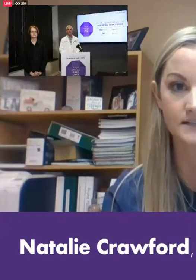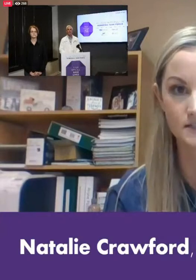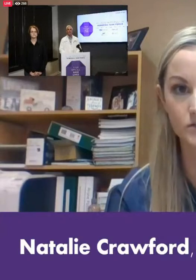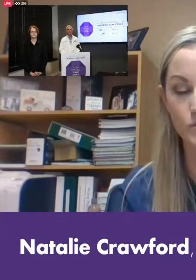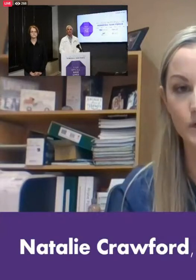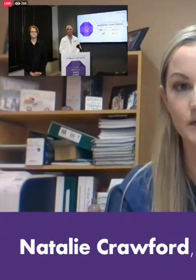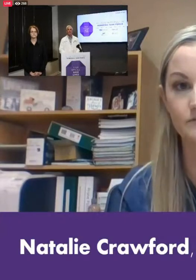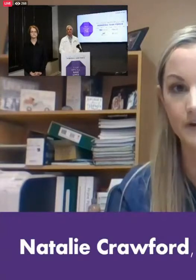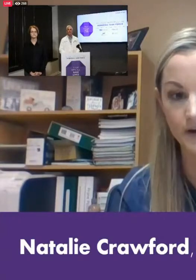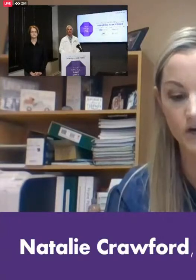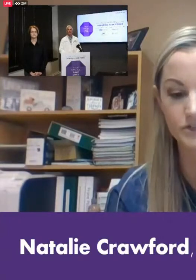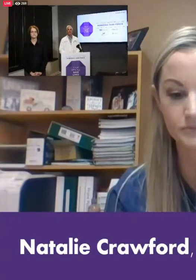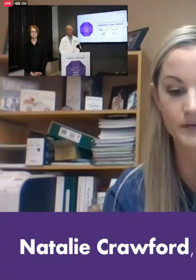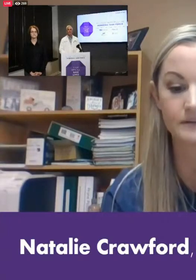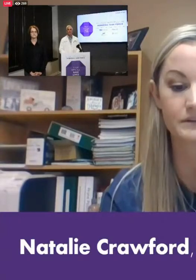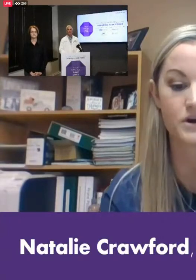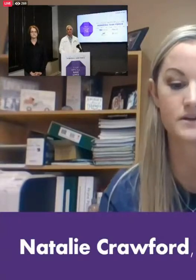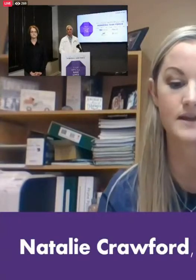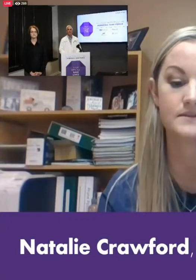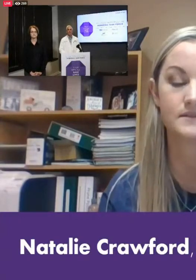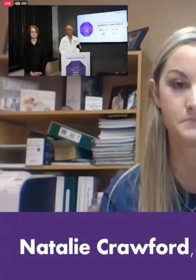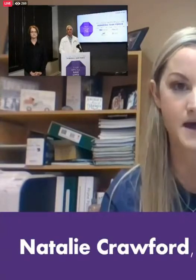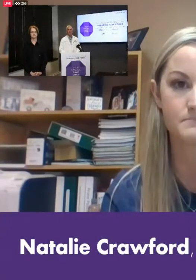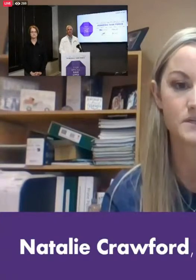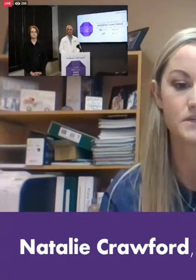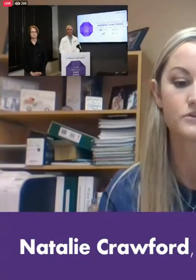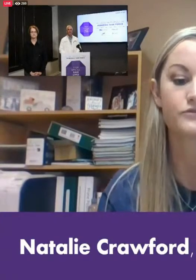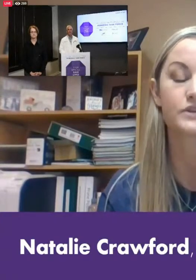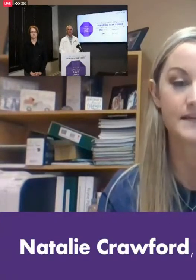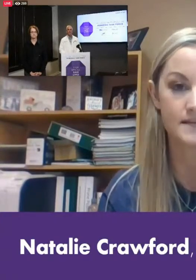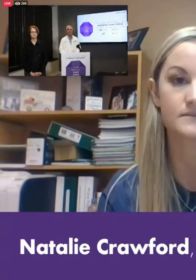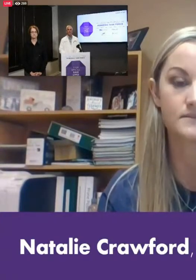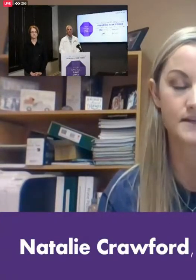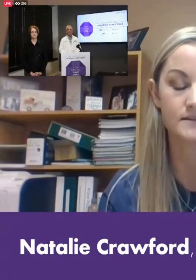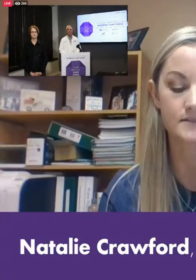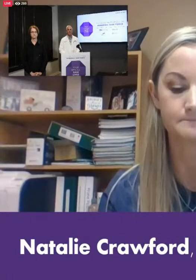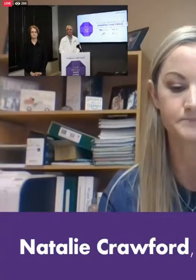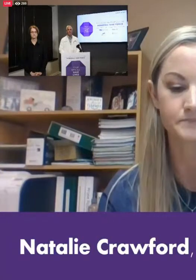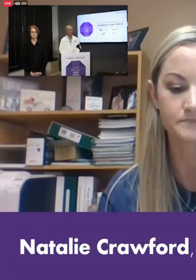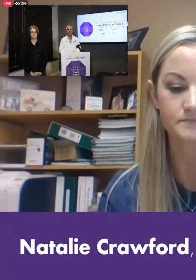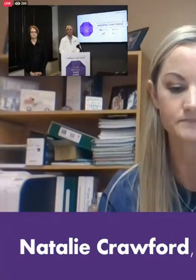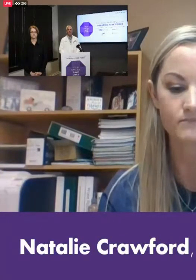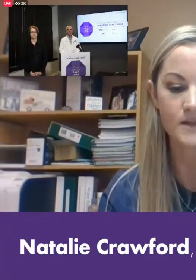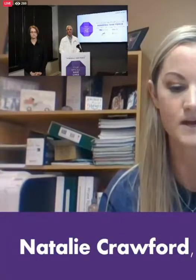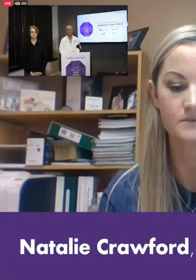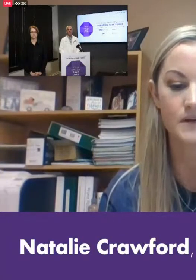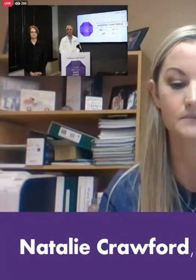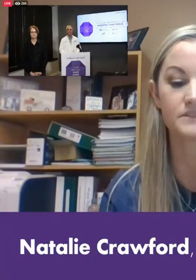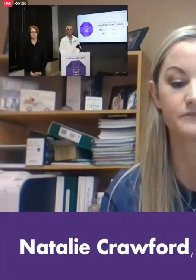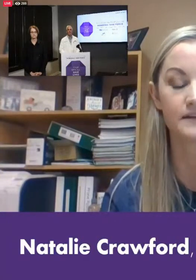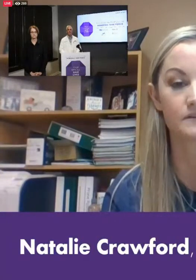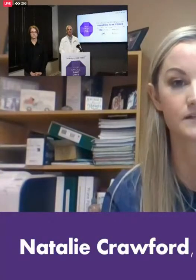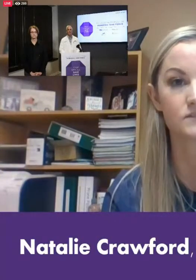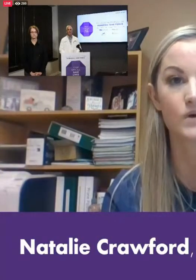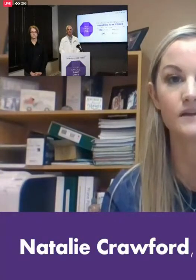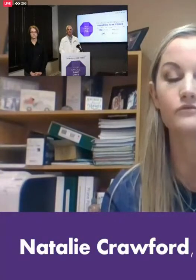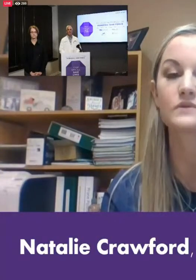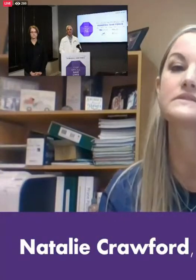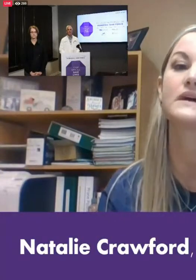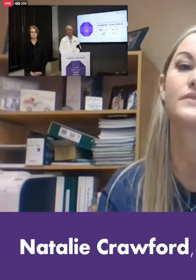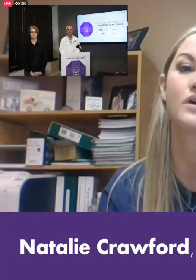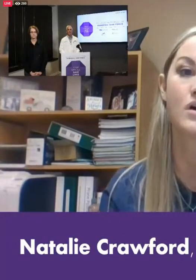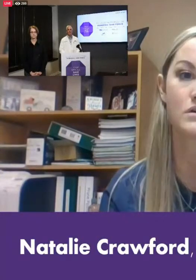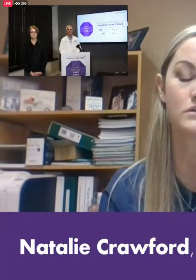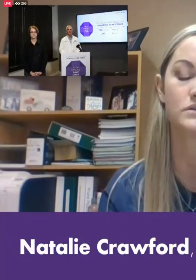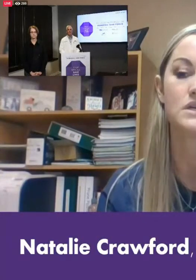been in our ICU working very hard to breathe on a CPAP for days and days. Come to find out, his